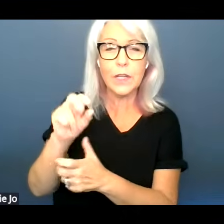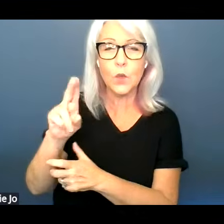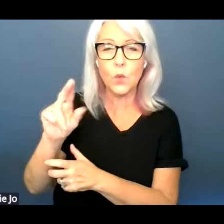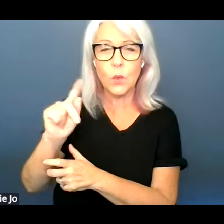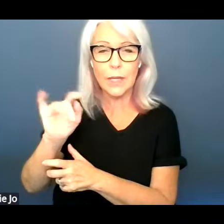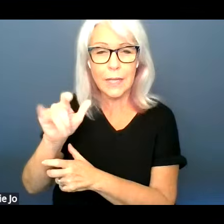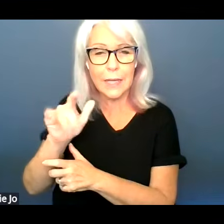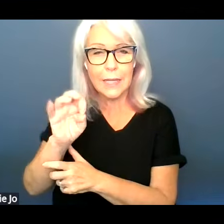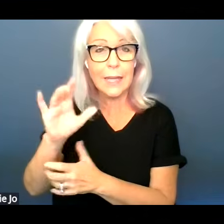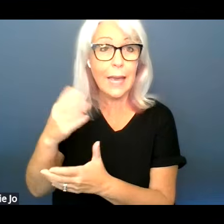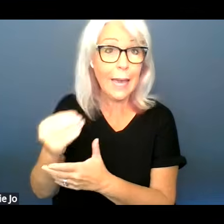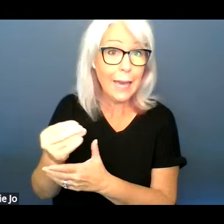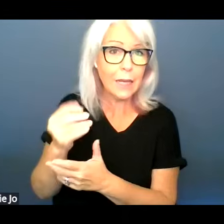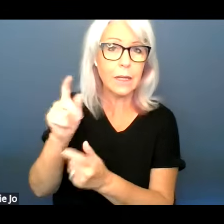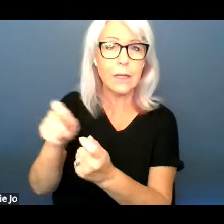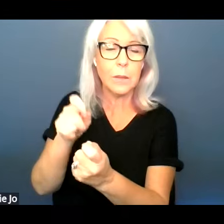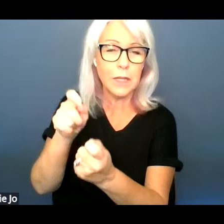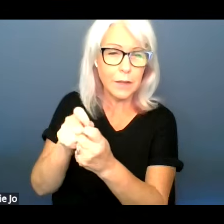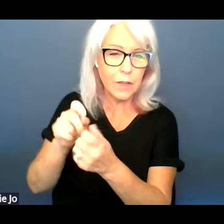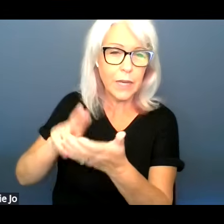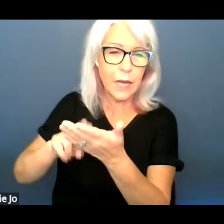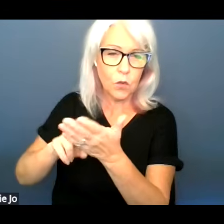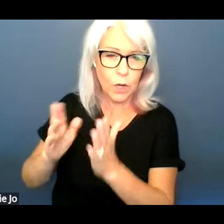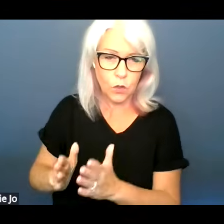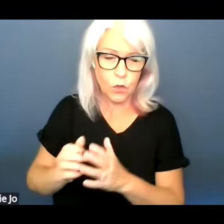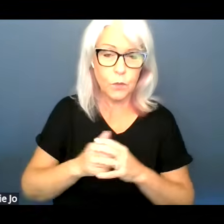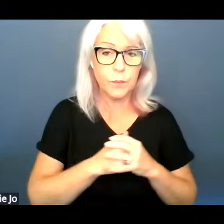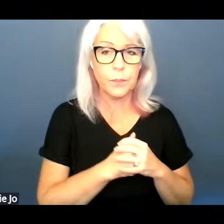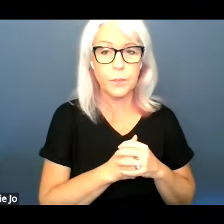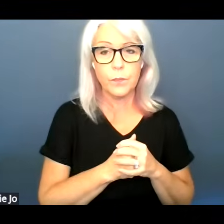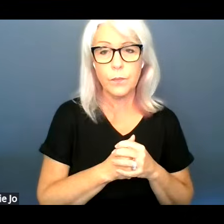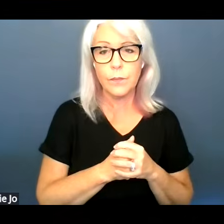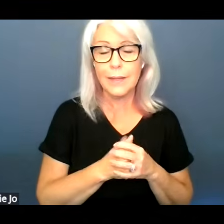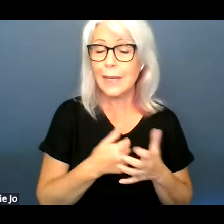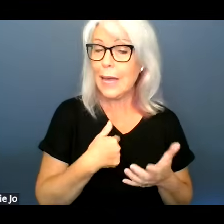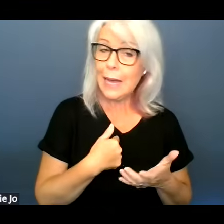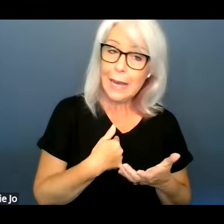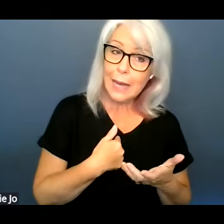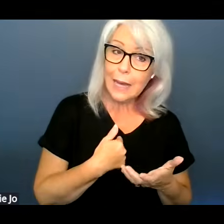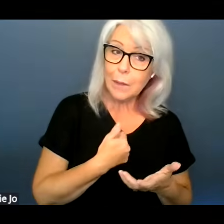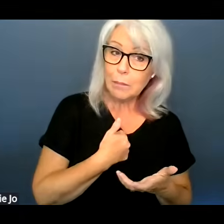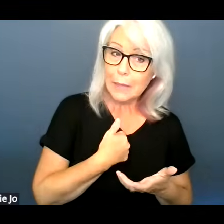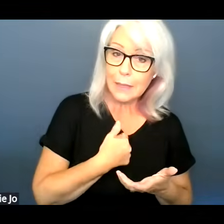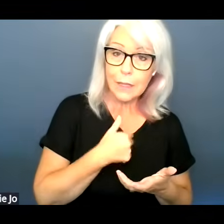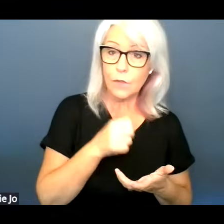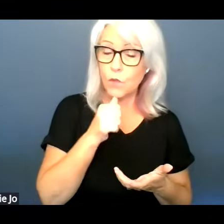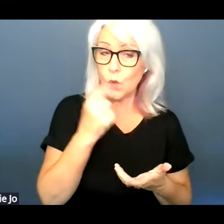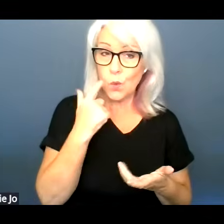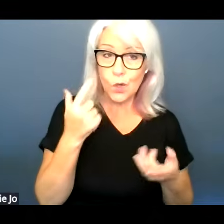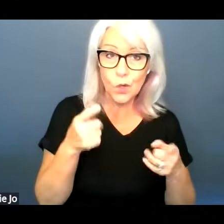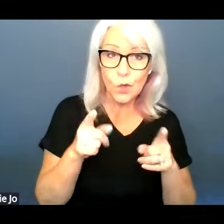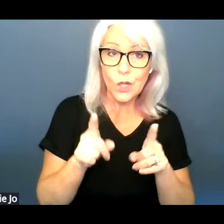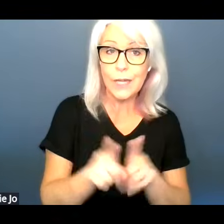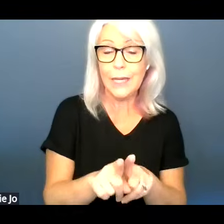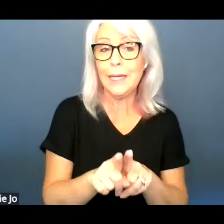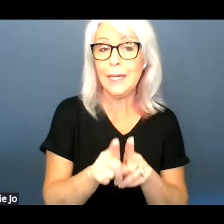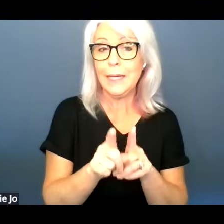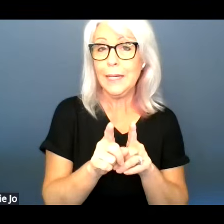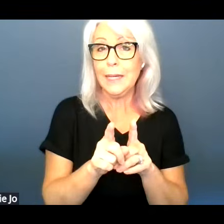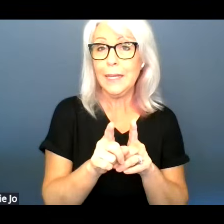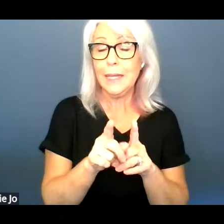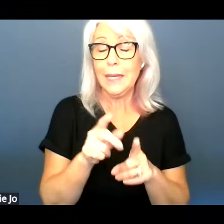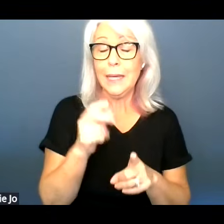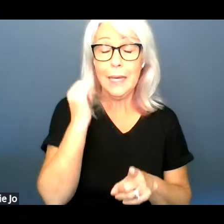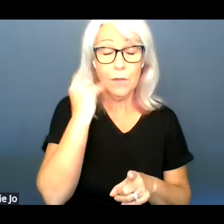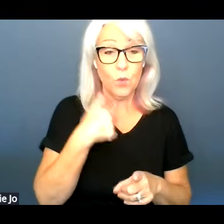say is I don't actually agree with the changing the proposal would to the proposed statutory initiative would.